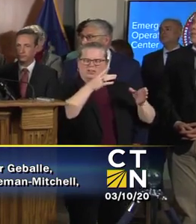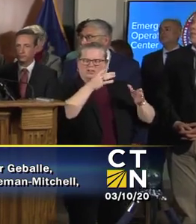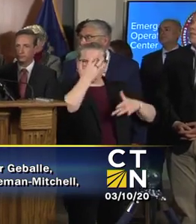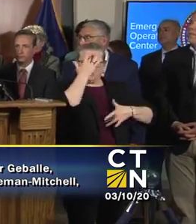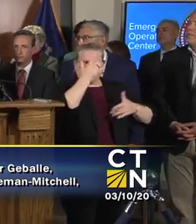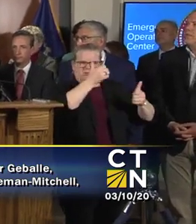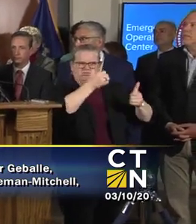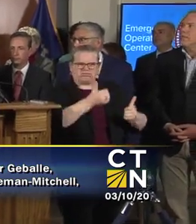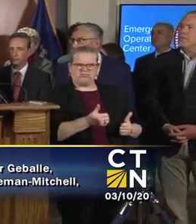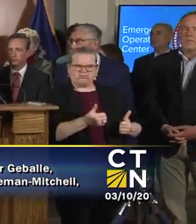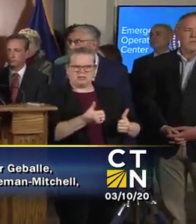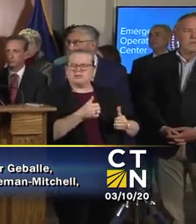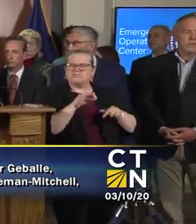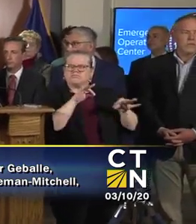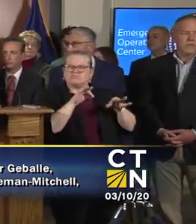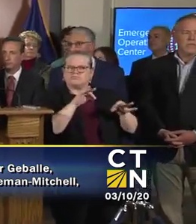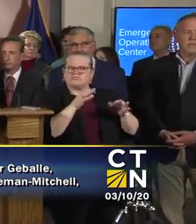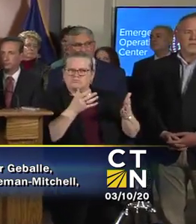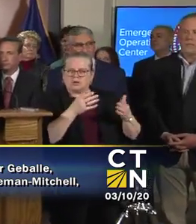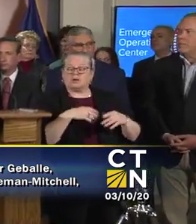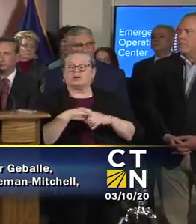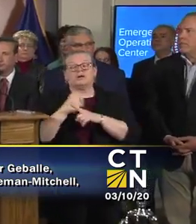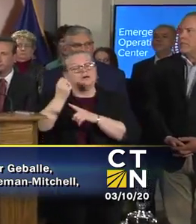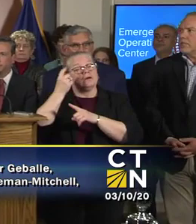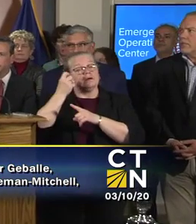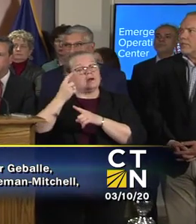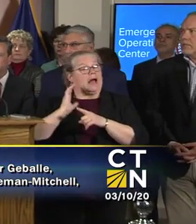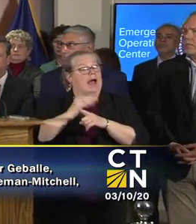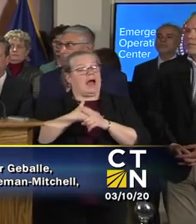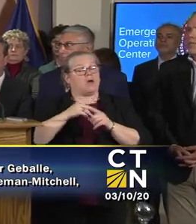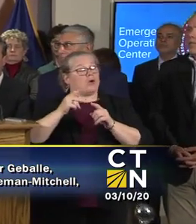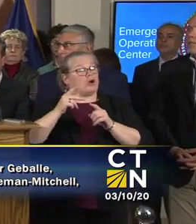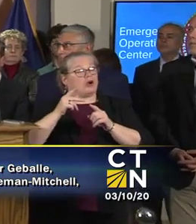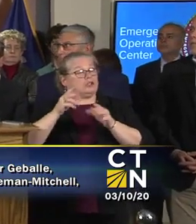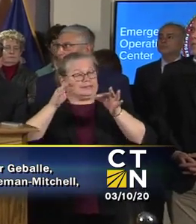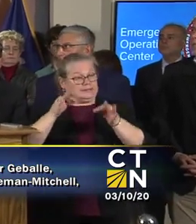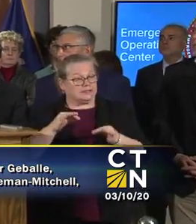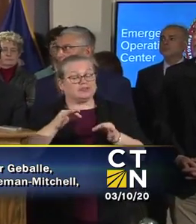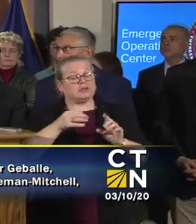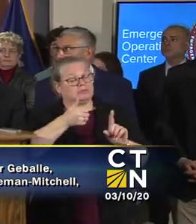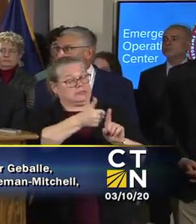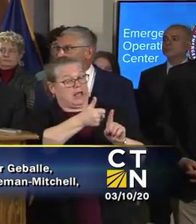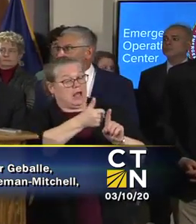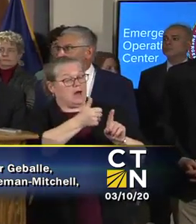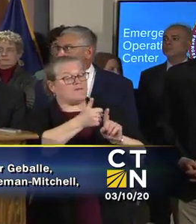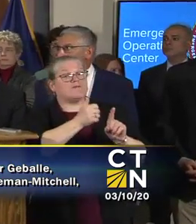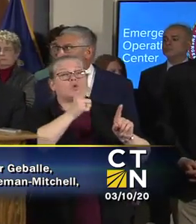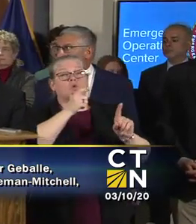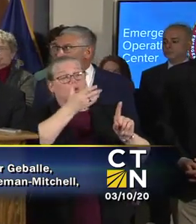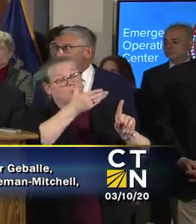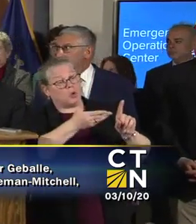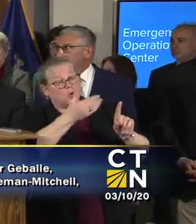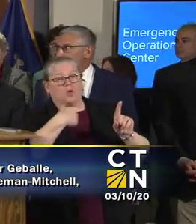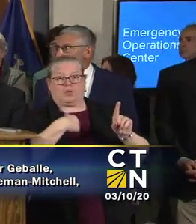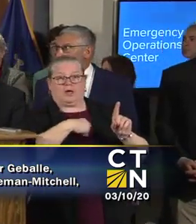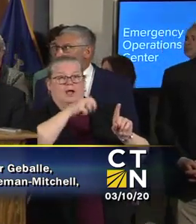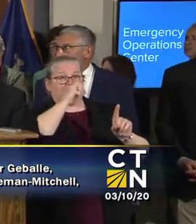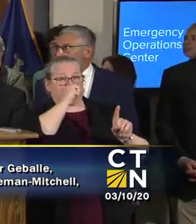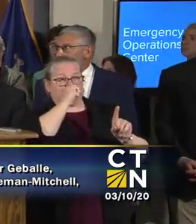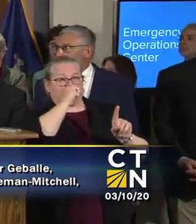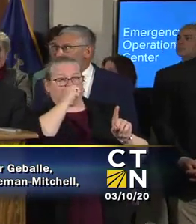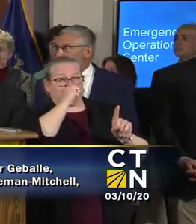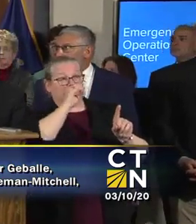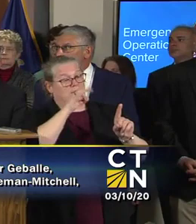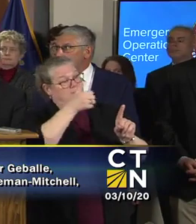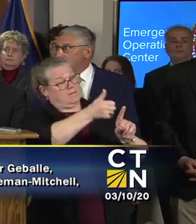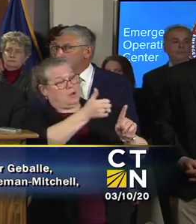our policy is we're not going to disclose individual identities. If they want to self-disclose, that's their business, and if we want to privately support them in our private